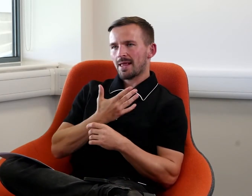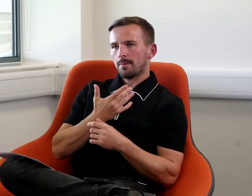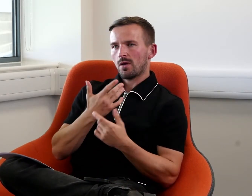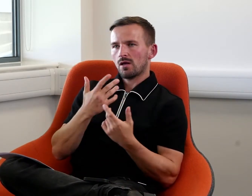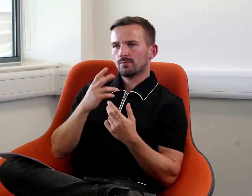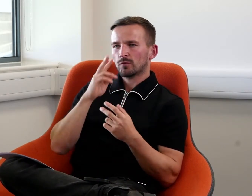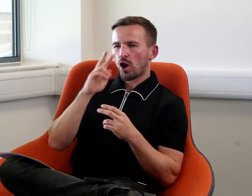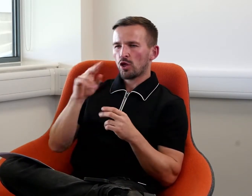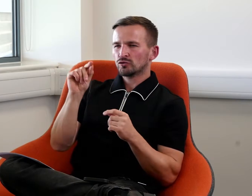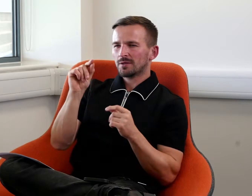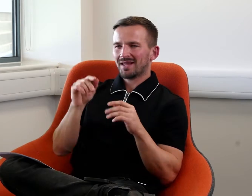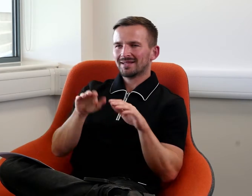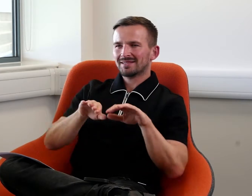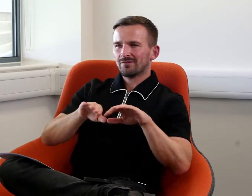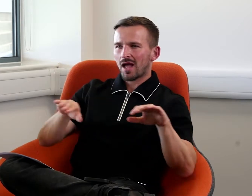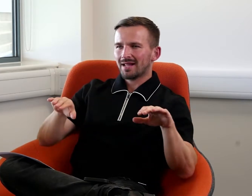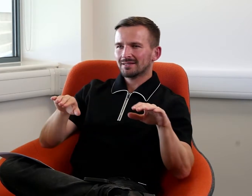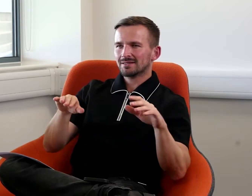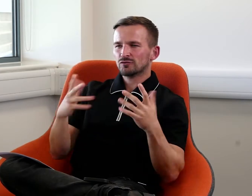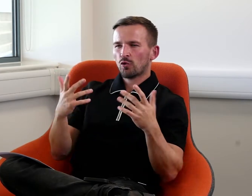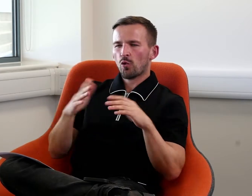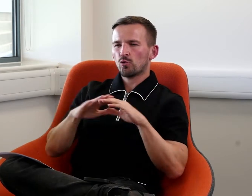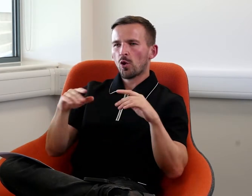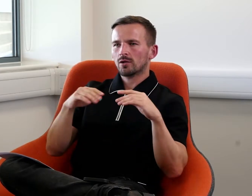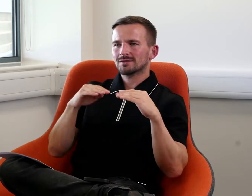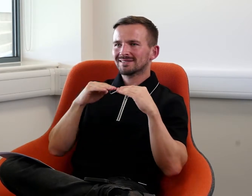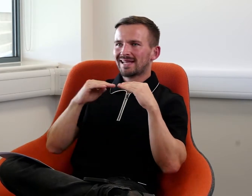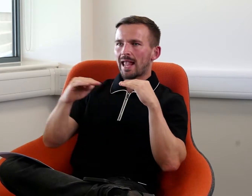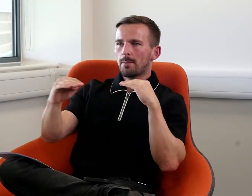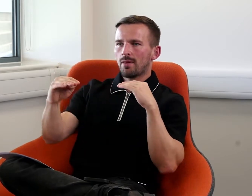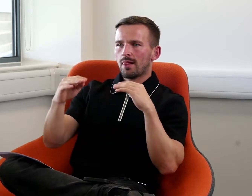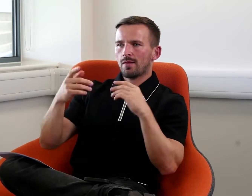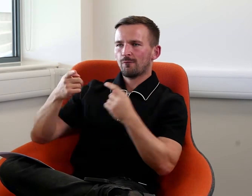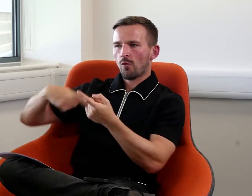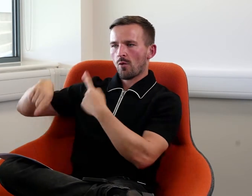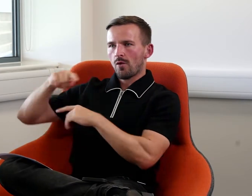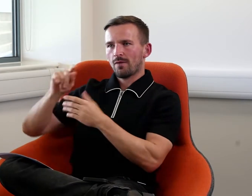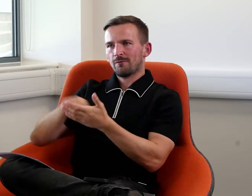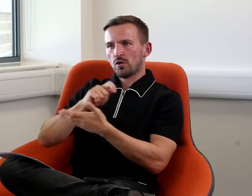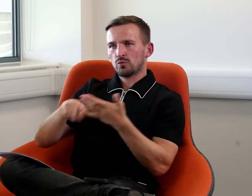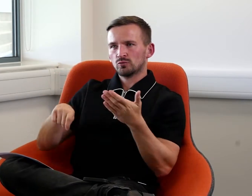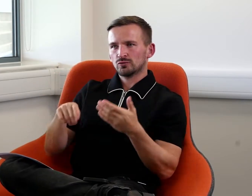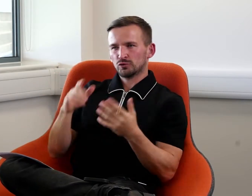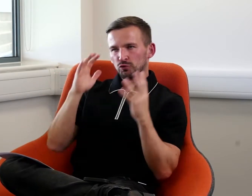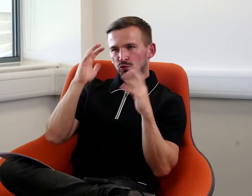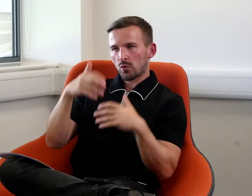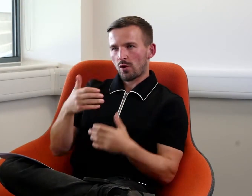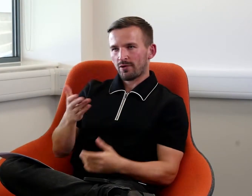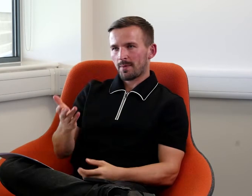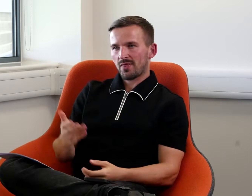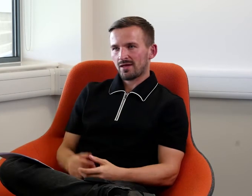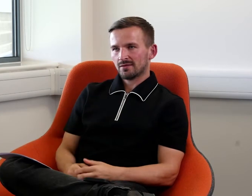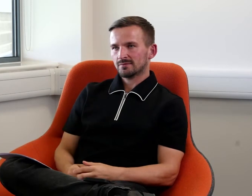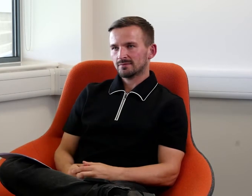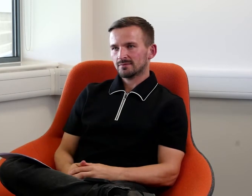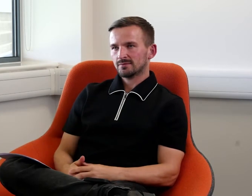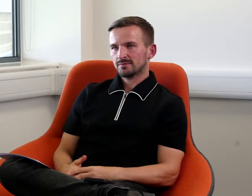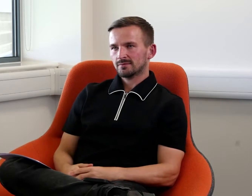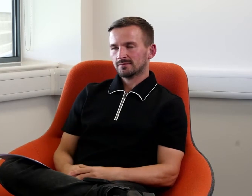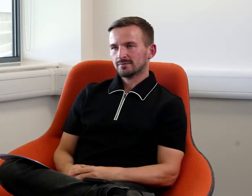So, do you worry that Labour looks a bit divided, or do you feel that it is still showing as quite